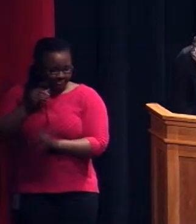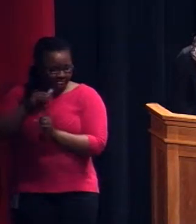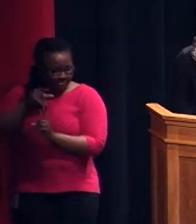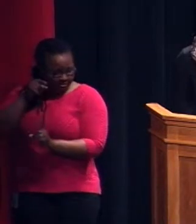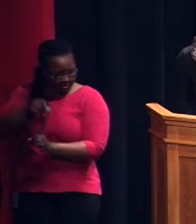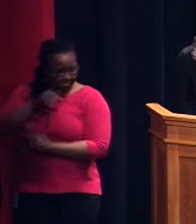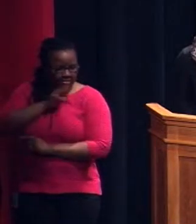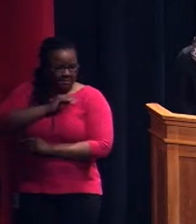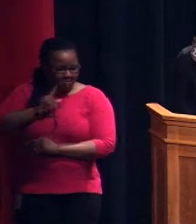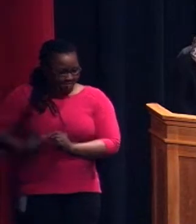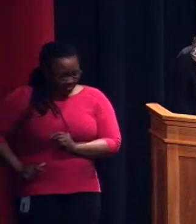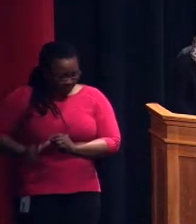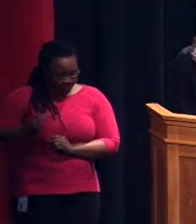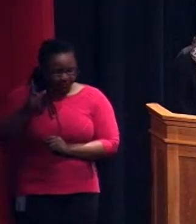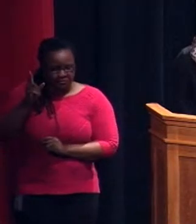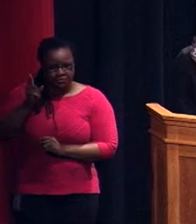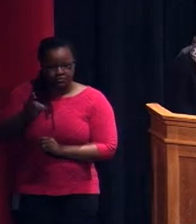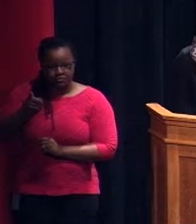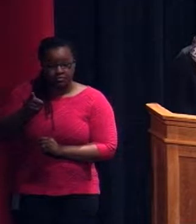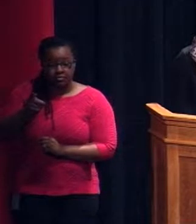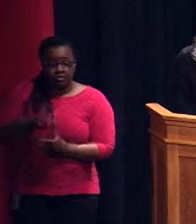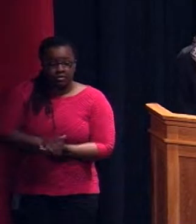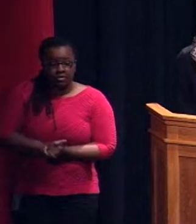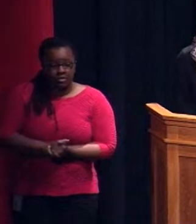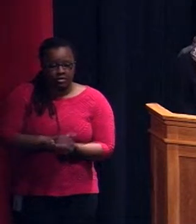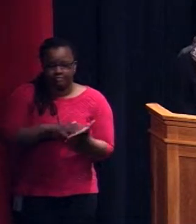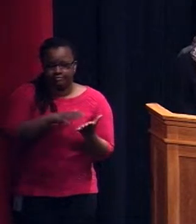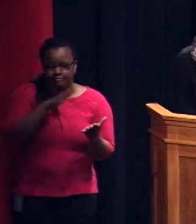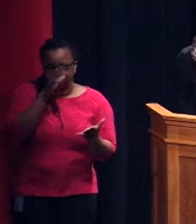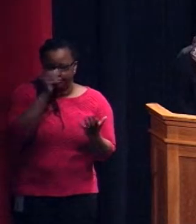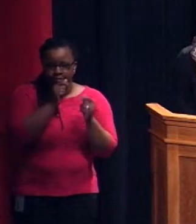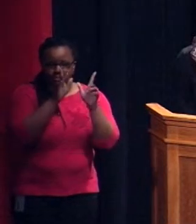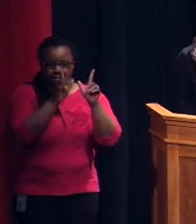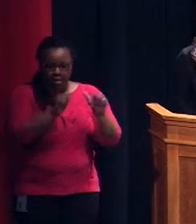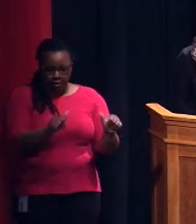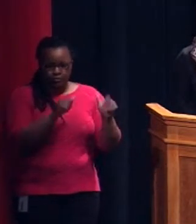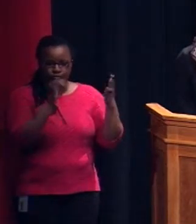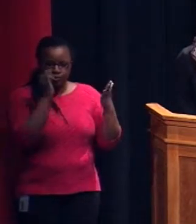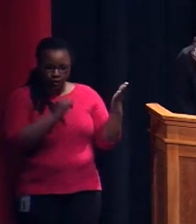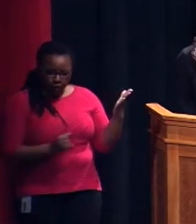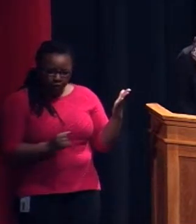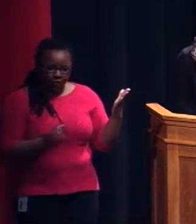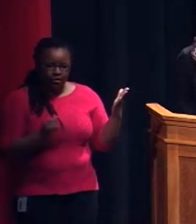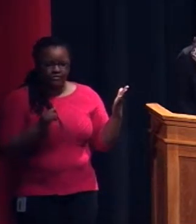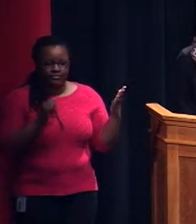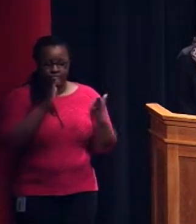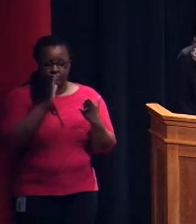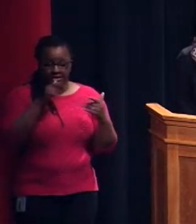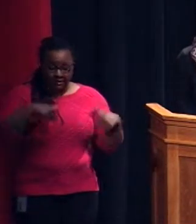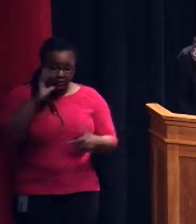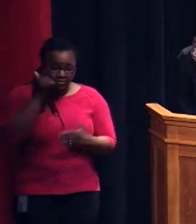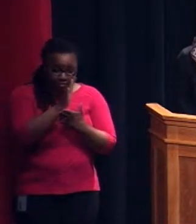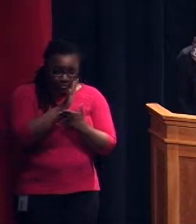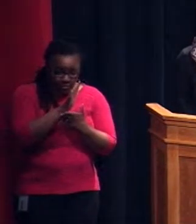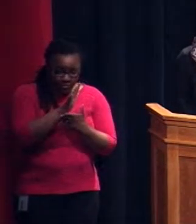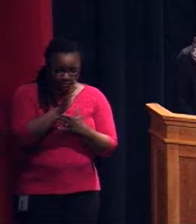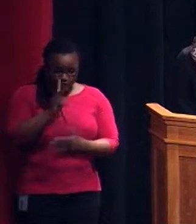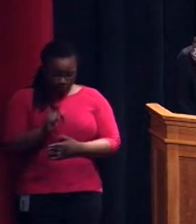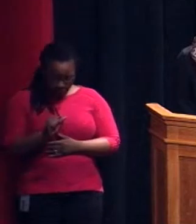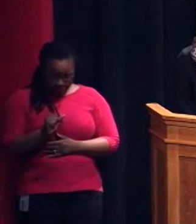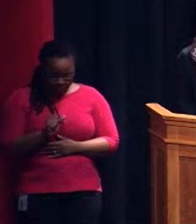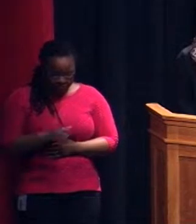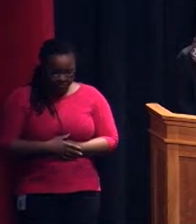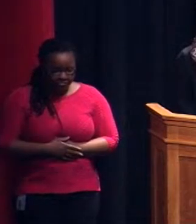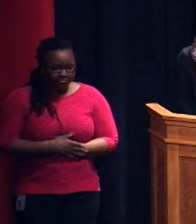Bachelor of Arts from the Virginia Seminary and College here in Lynchburg, Virginia, a Master's of Theology from the